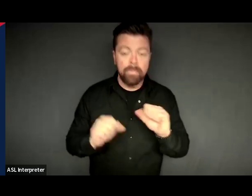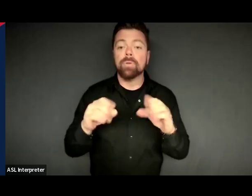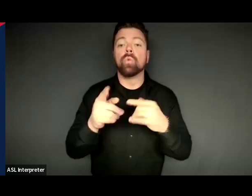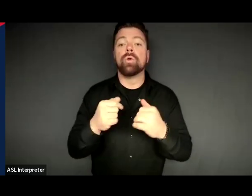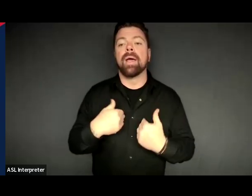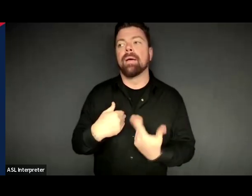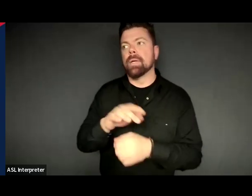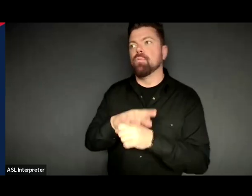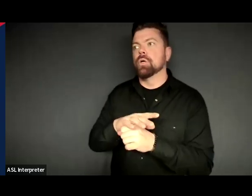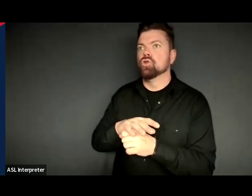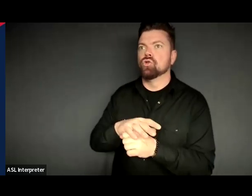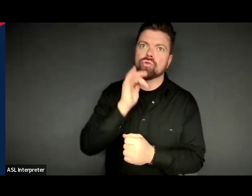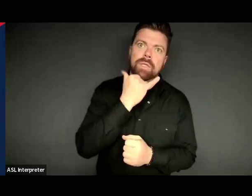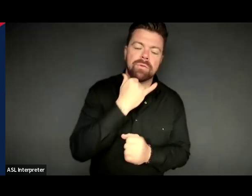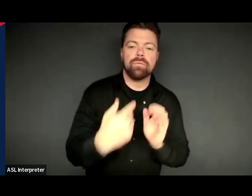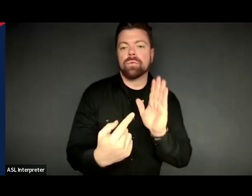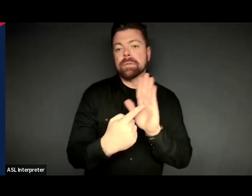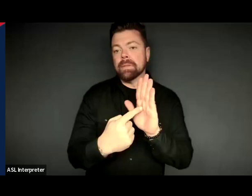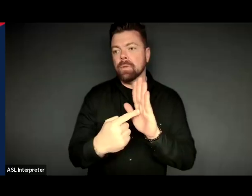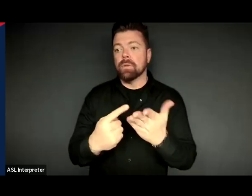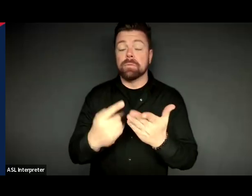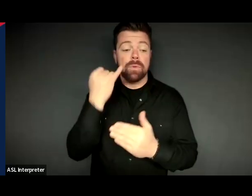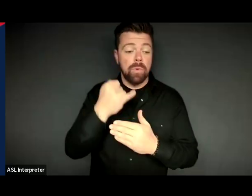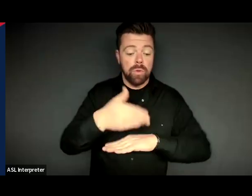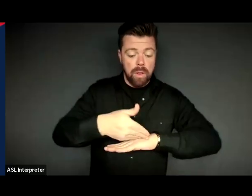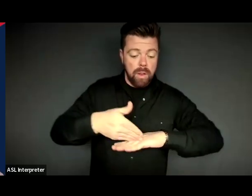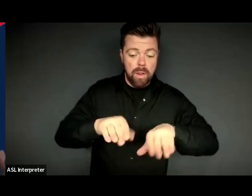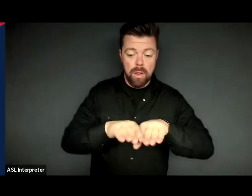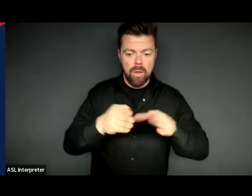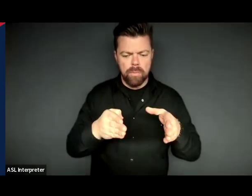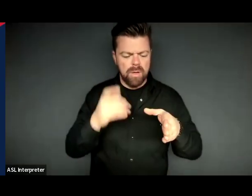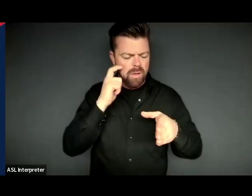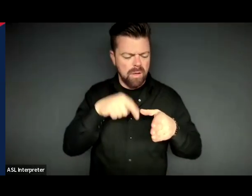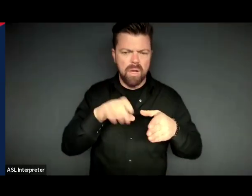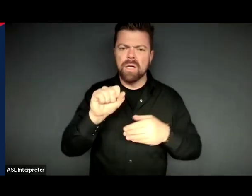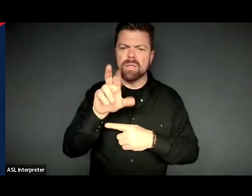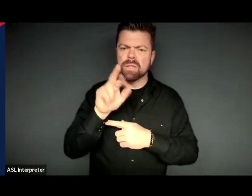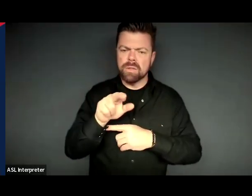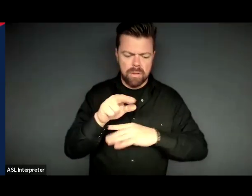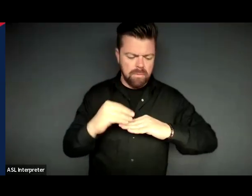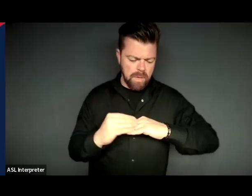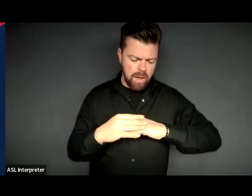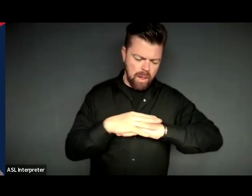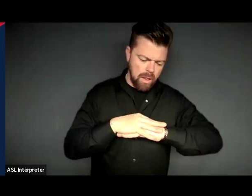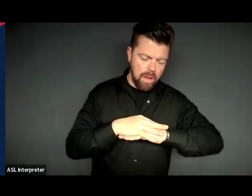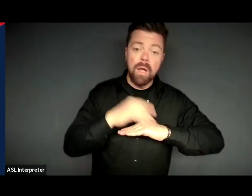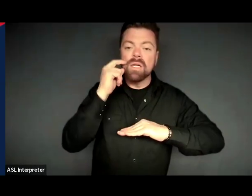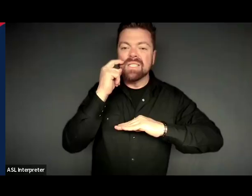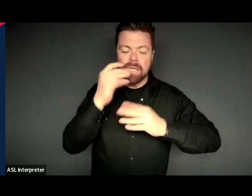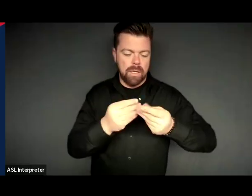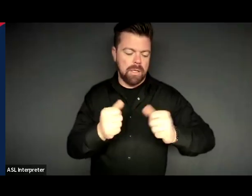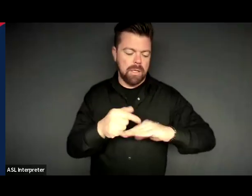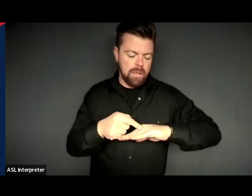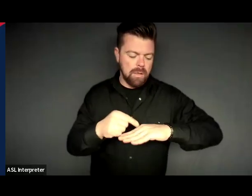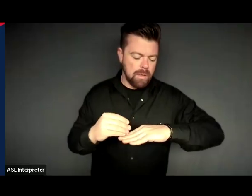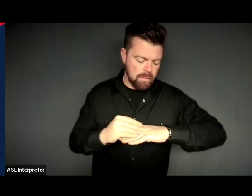pressure injury, even if it was a spot, if you had an open one, you're going to see a scar because that's the way our skin heals. It creates a scar. In fact,